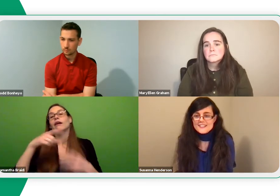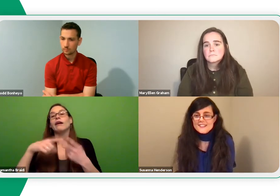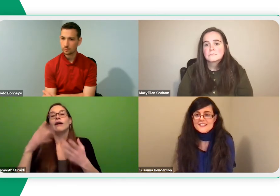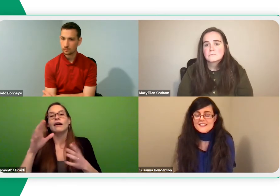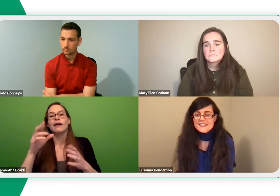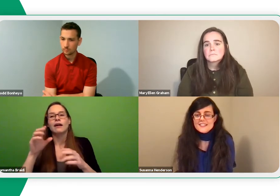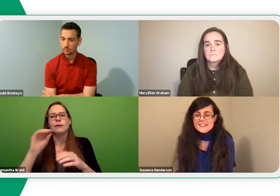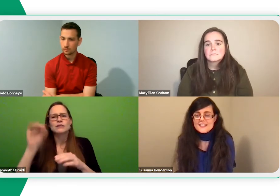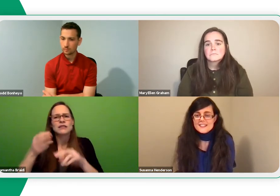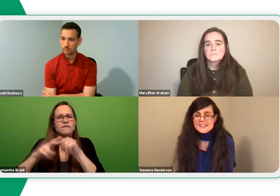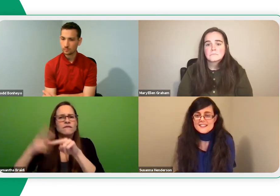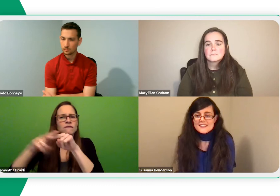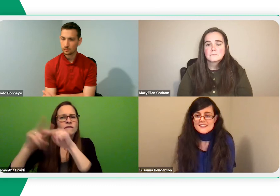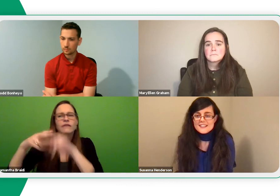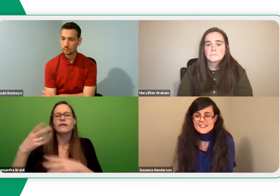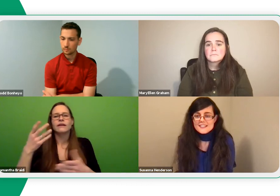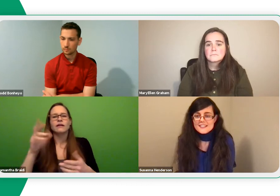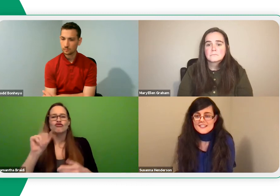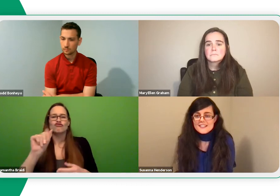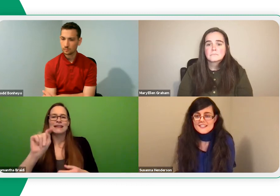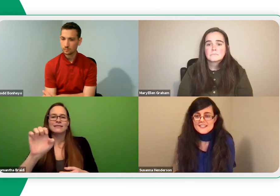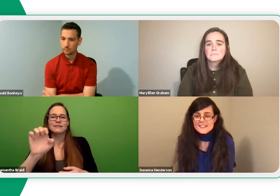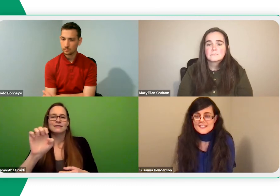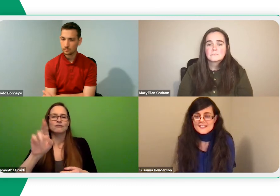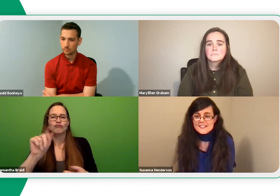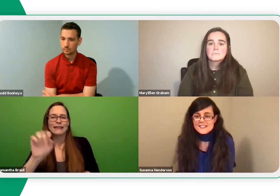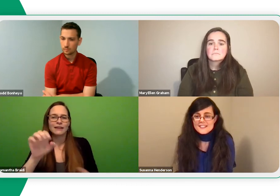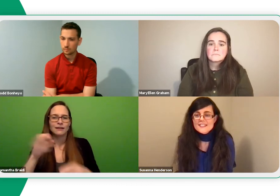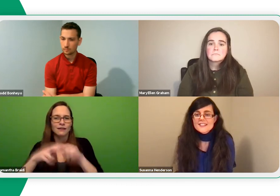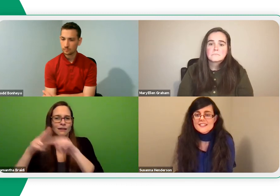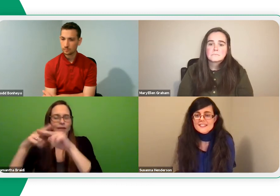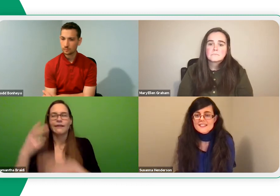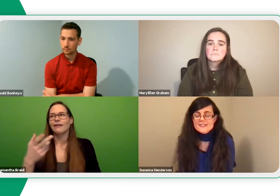rate, investing, and how interest applies there,